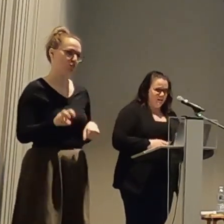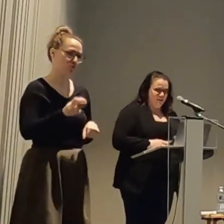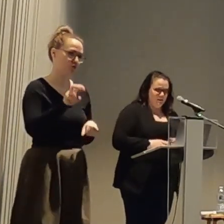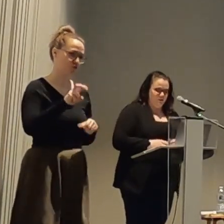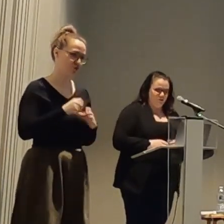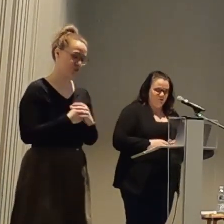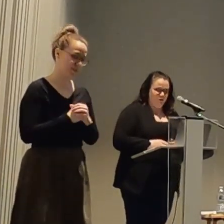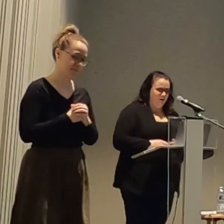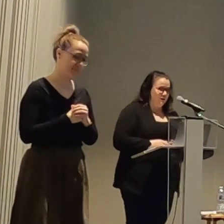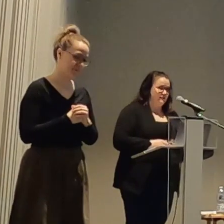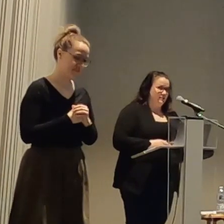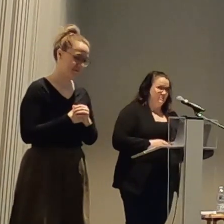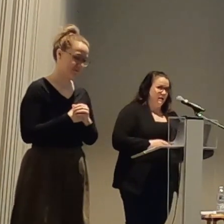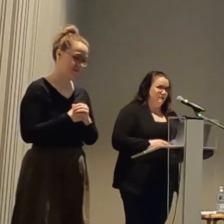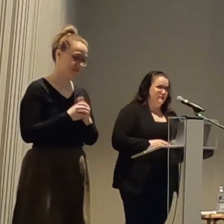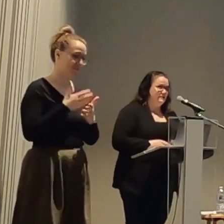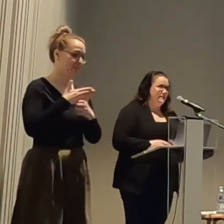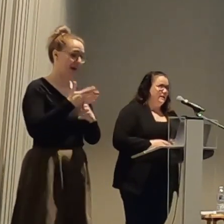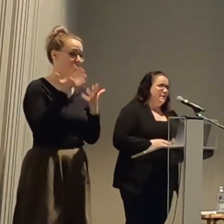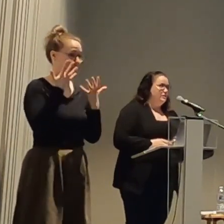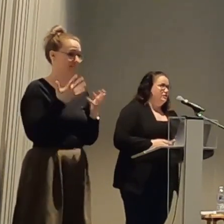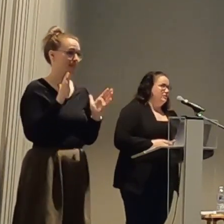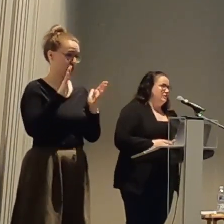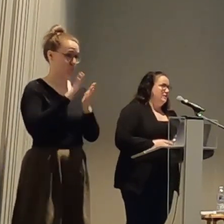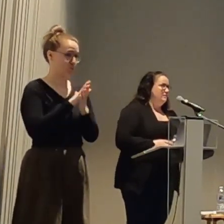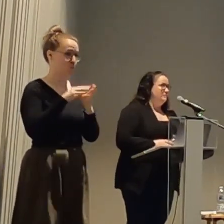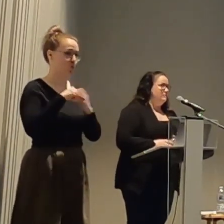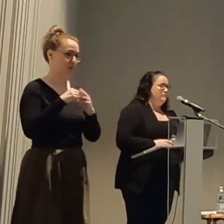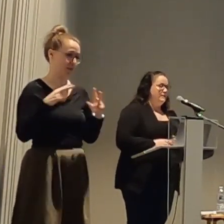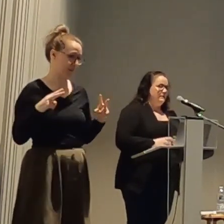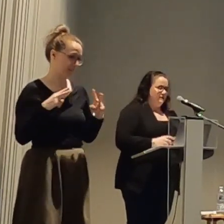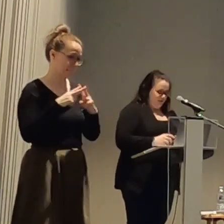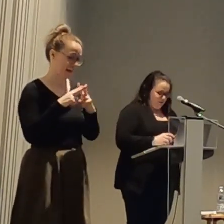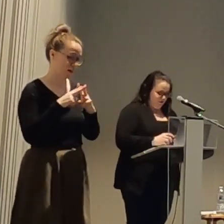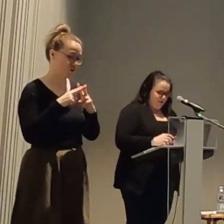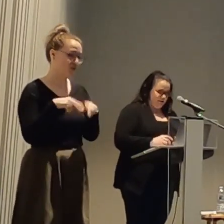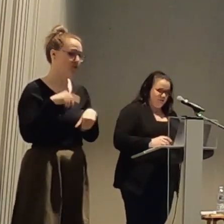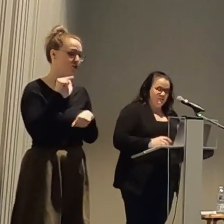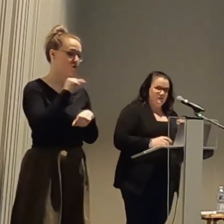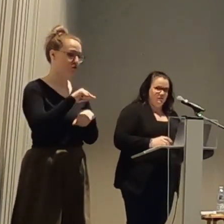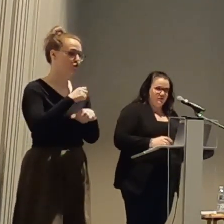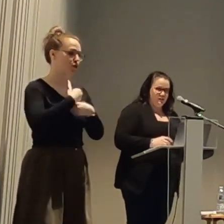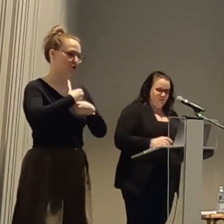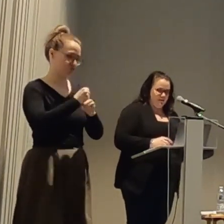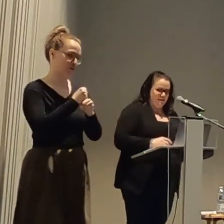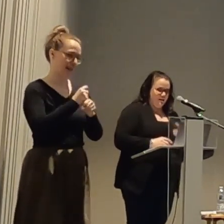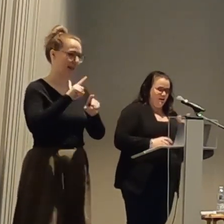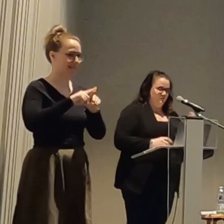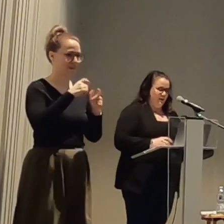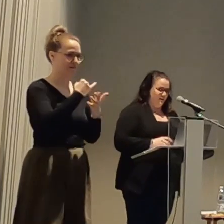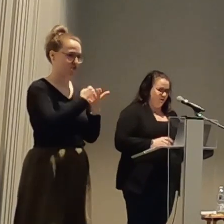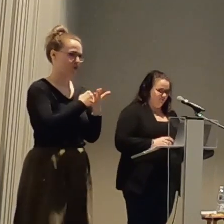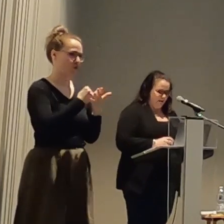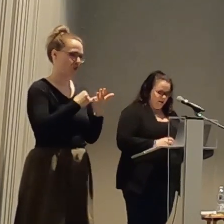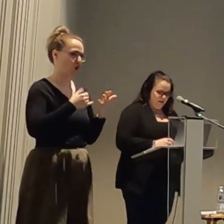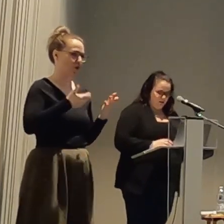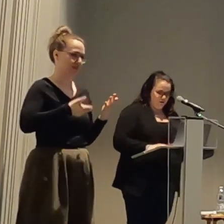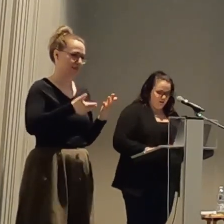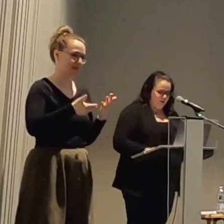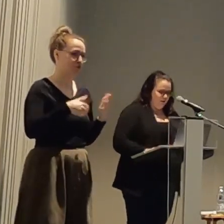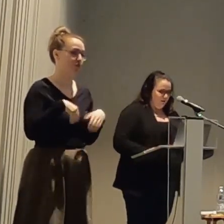After attending the École des Beaux-Arts in Paris, she created a series. This is the first series that kind of gained